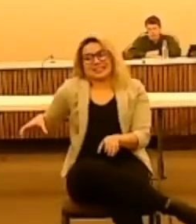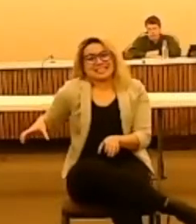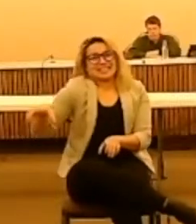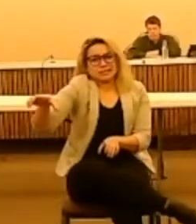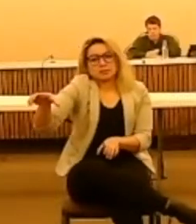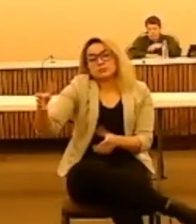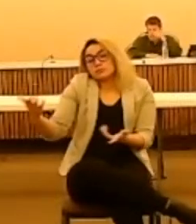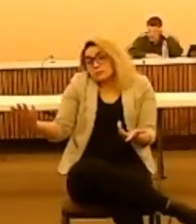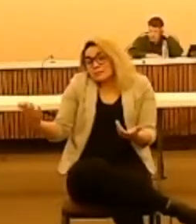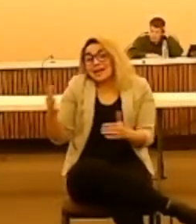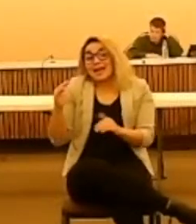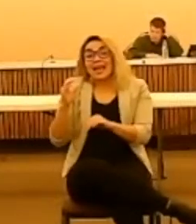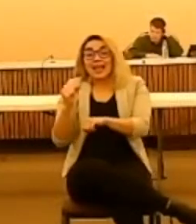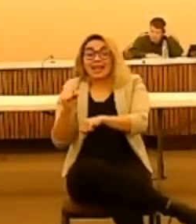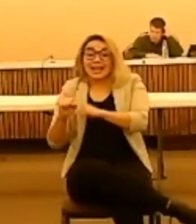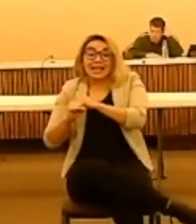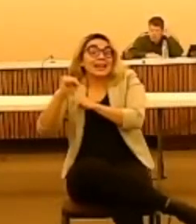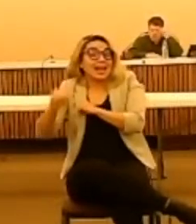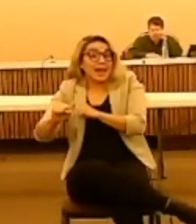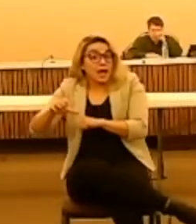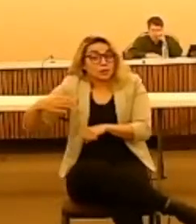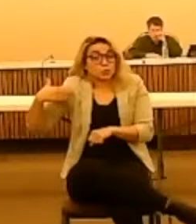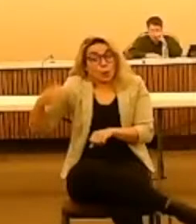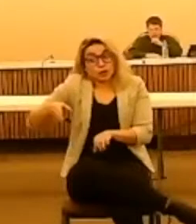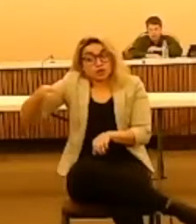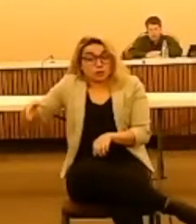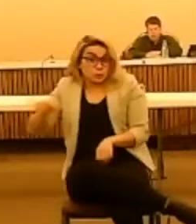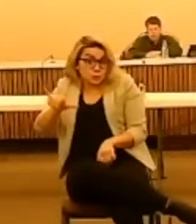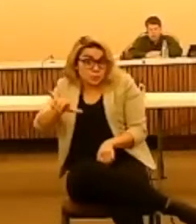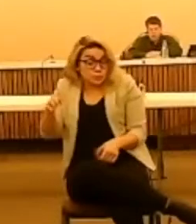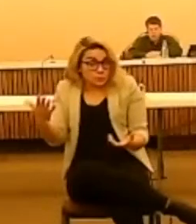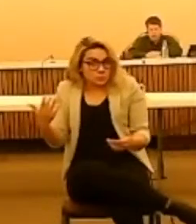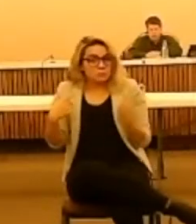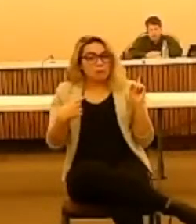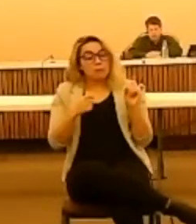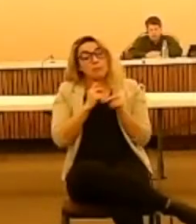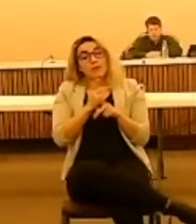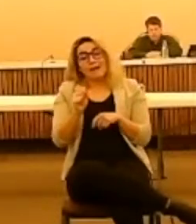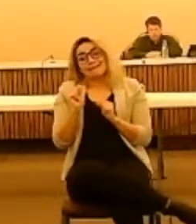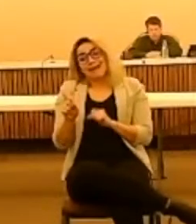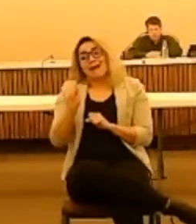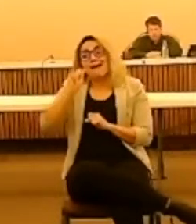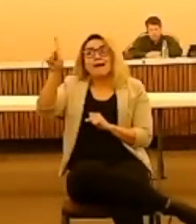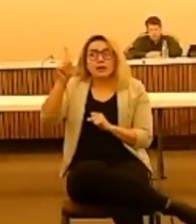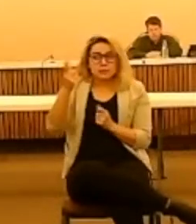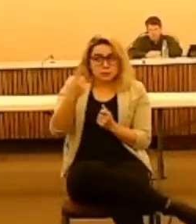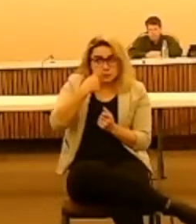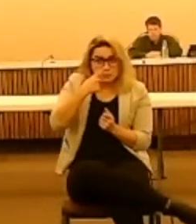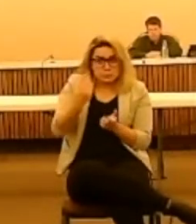at it again, but I suspect that's how it will be. Well,